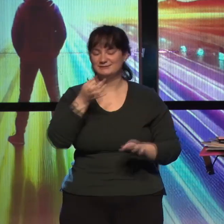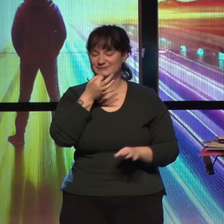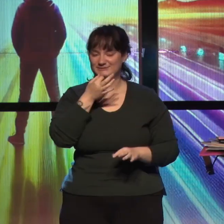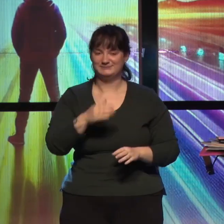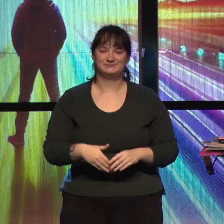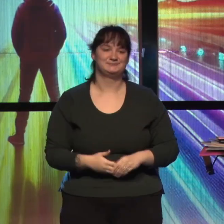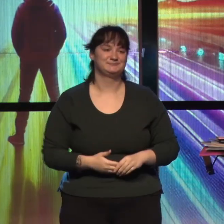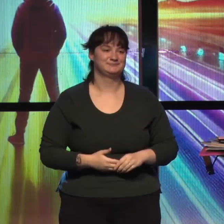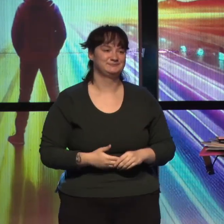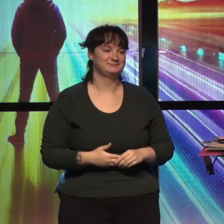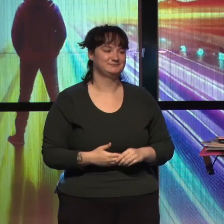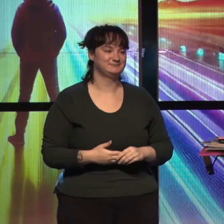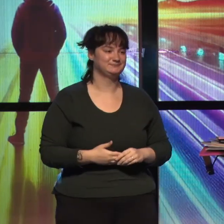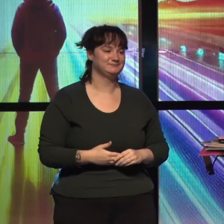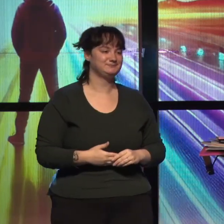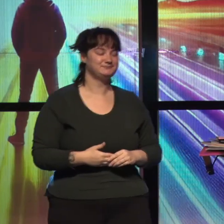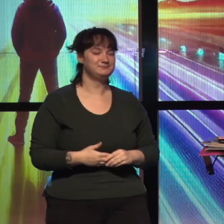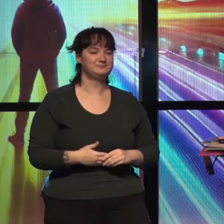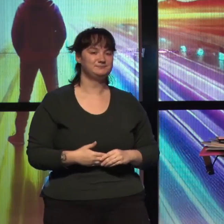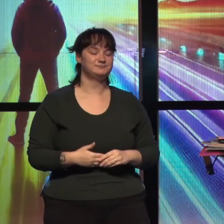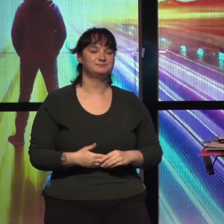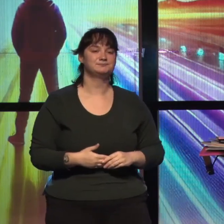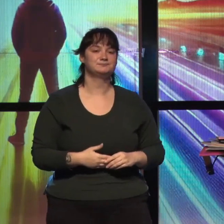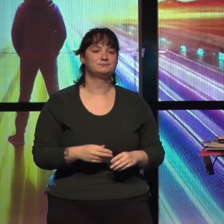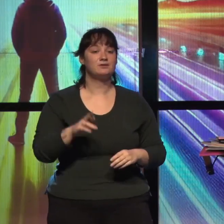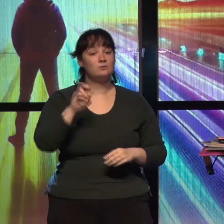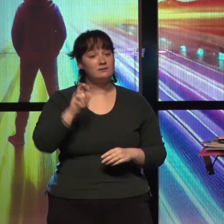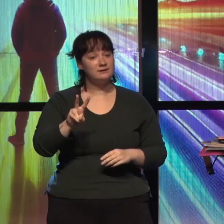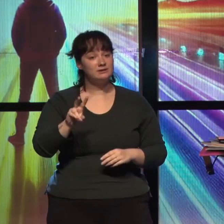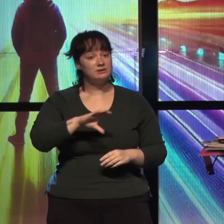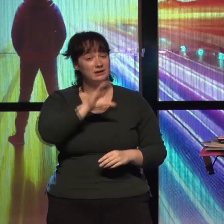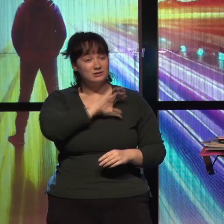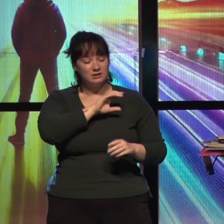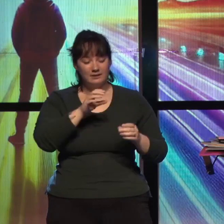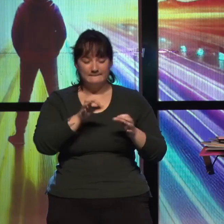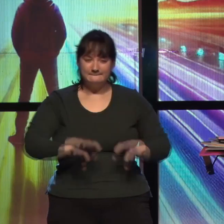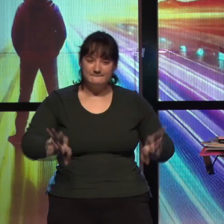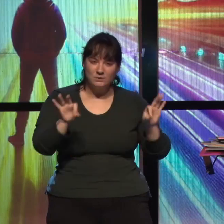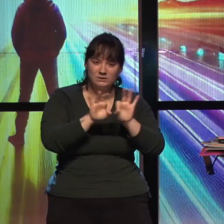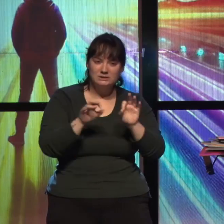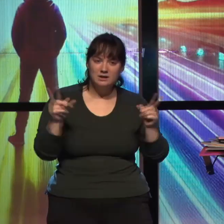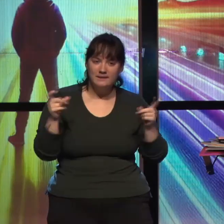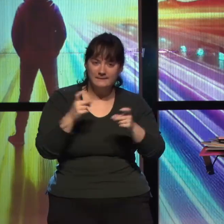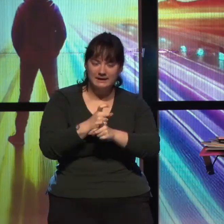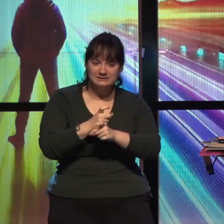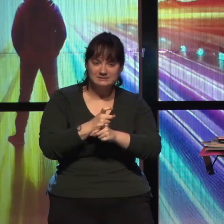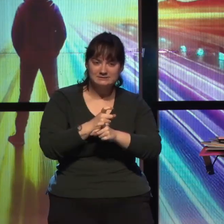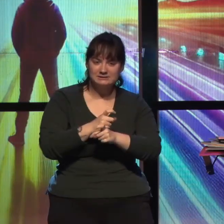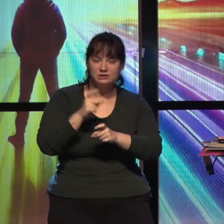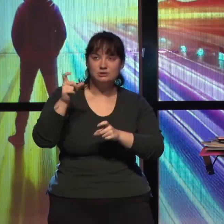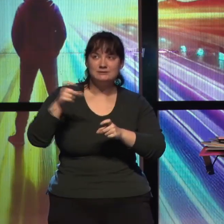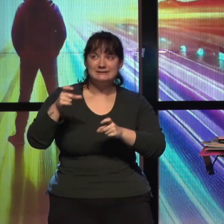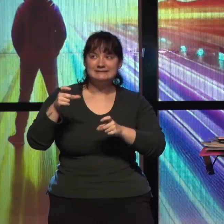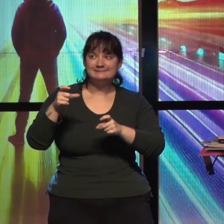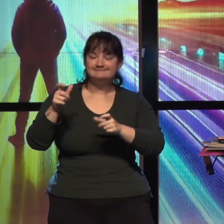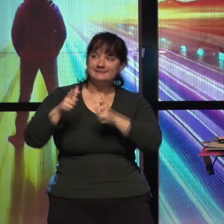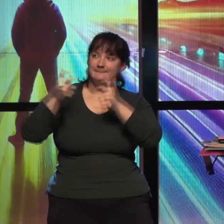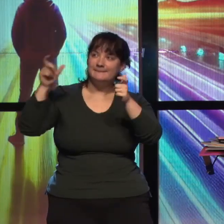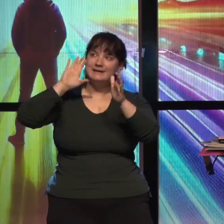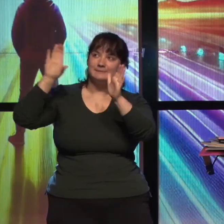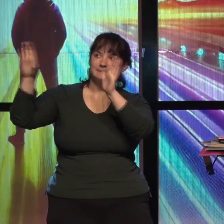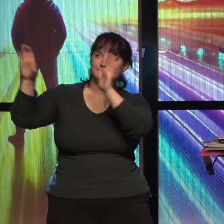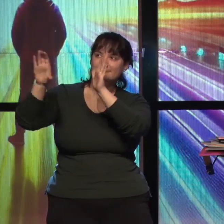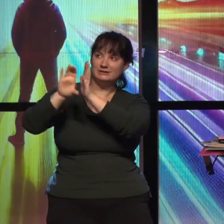set the stage that the Revelation's cast of characters are important, they're complex, and you got to kind of get this big picture if you're going to let